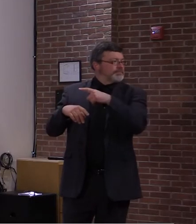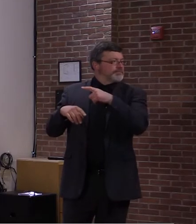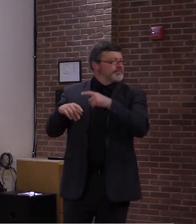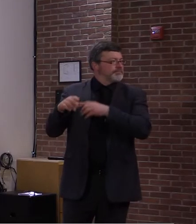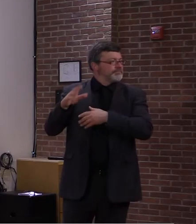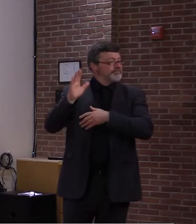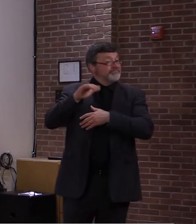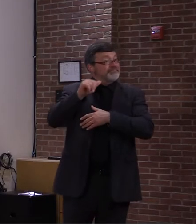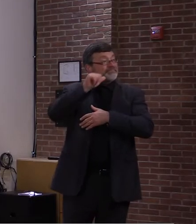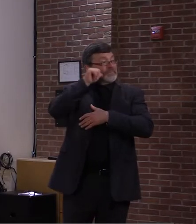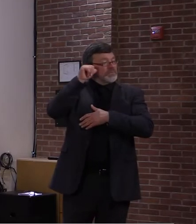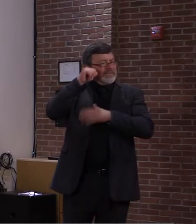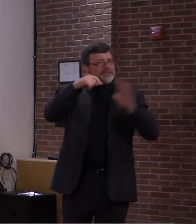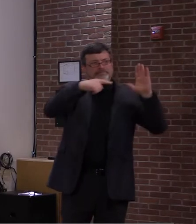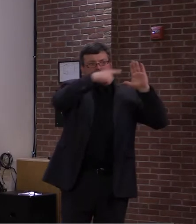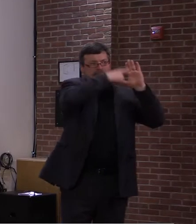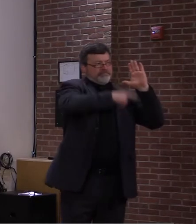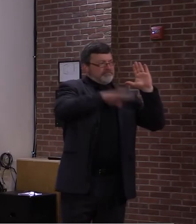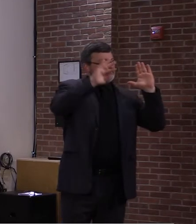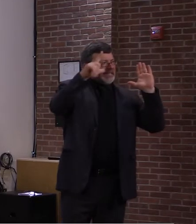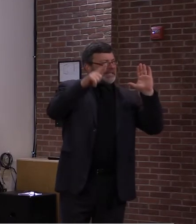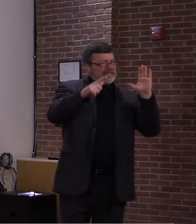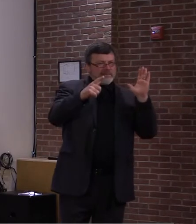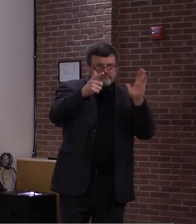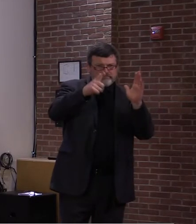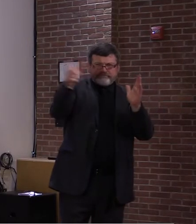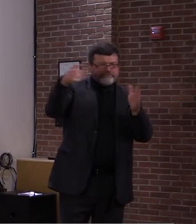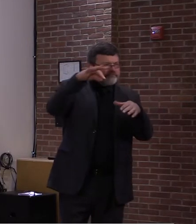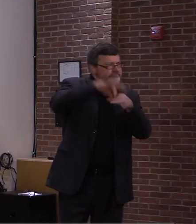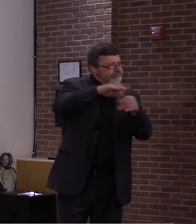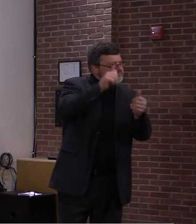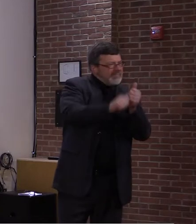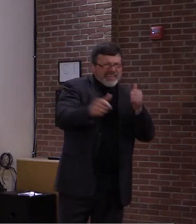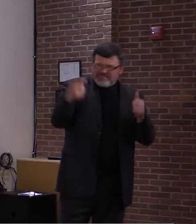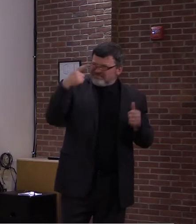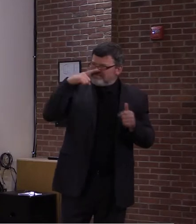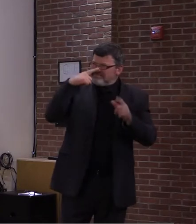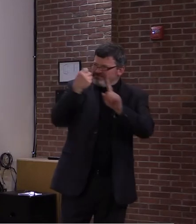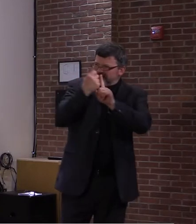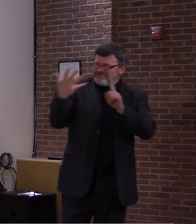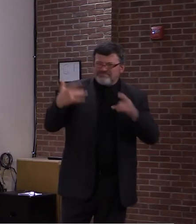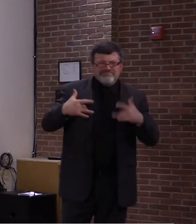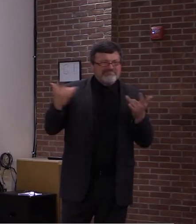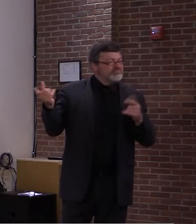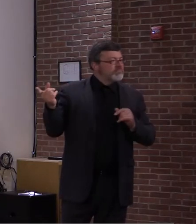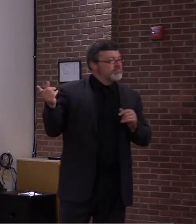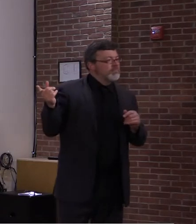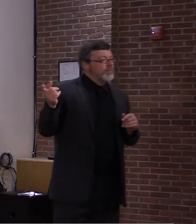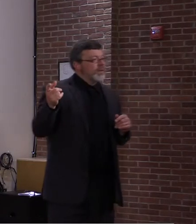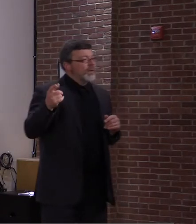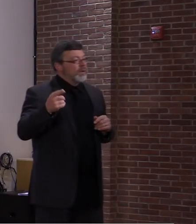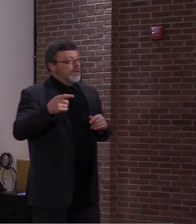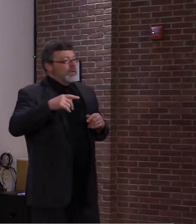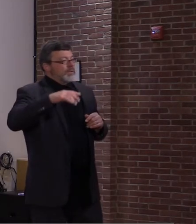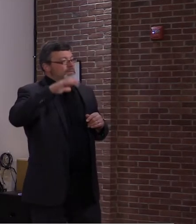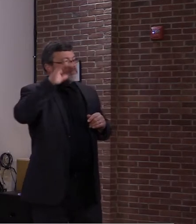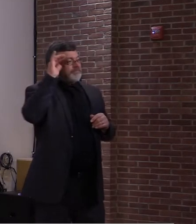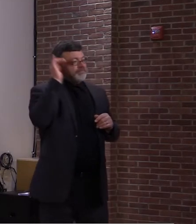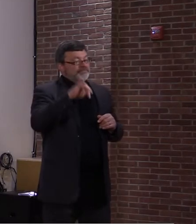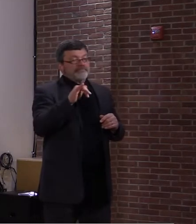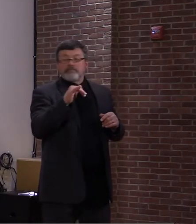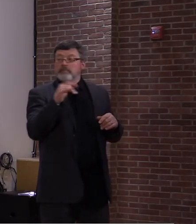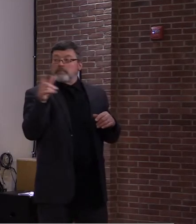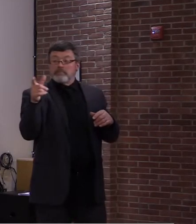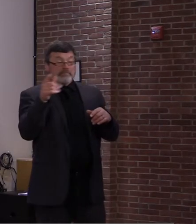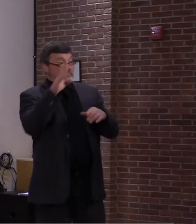with that veto. Well, again, it was probably more about principle than practicality. The reality is